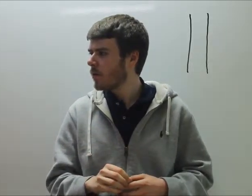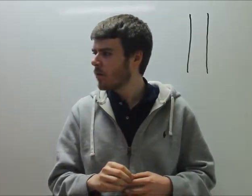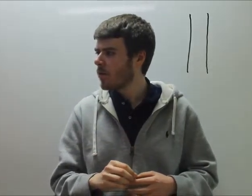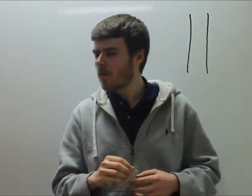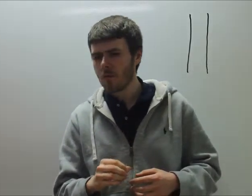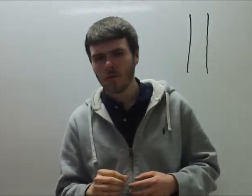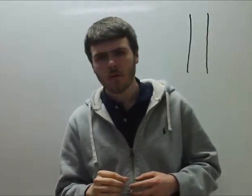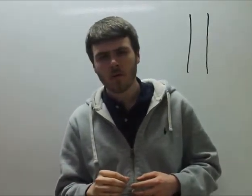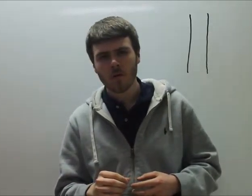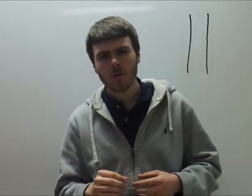or